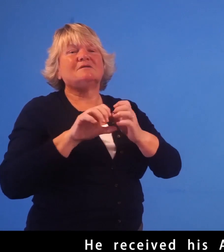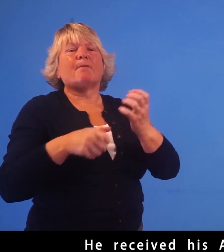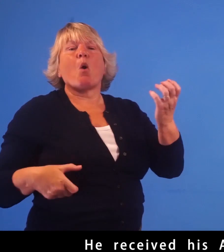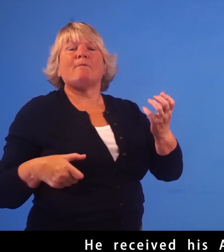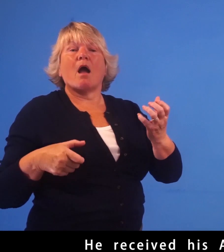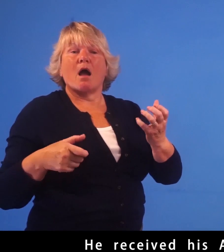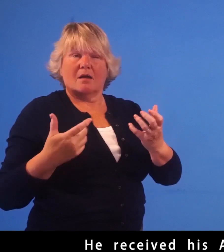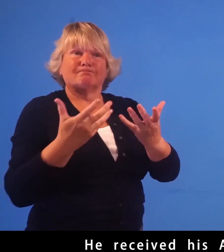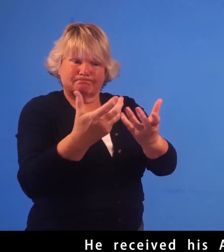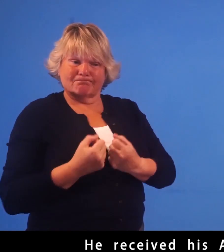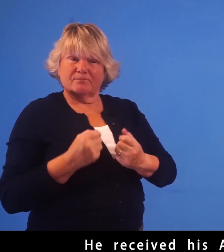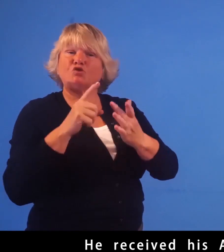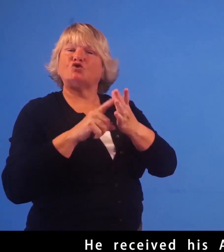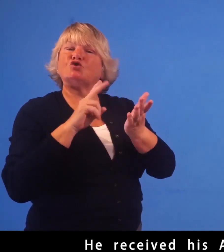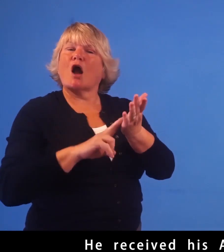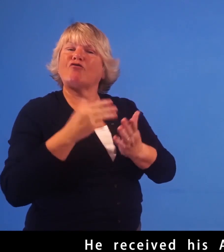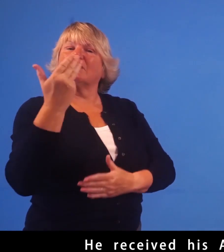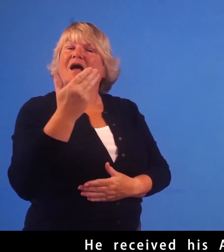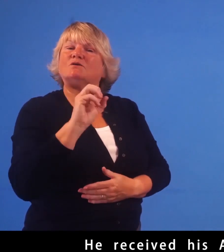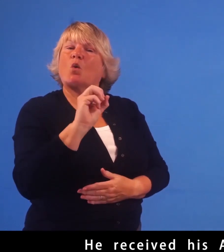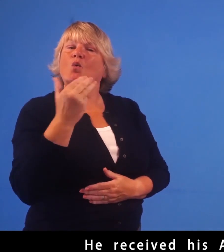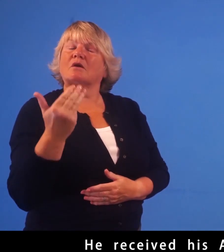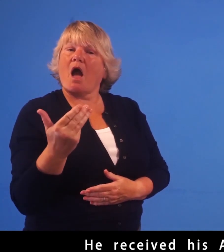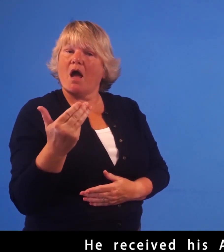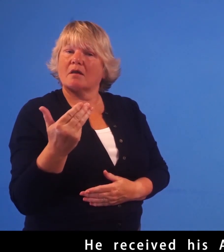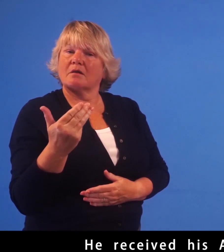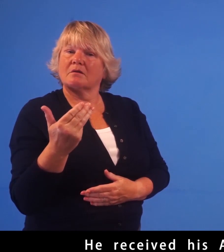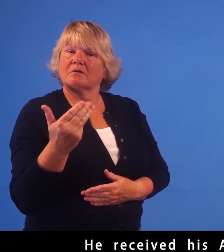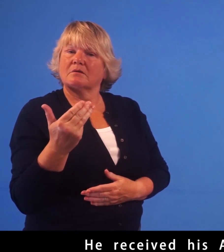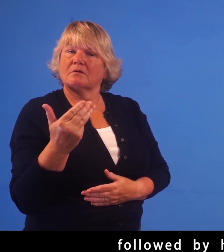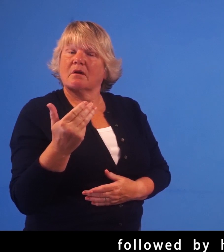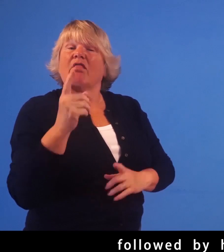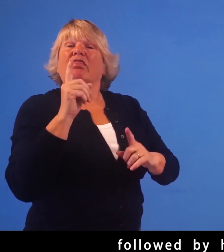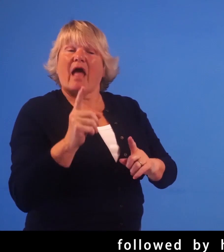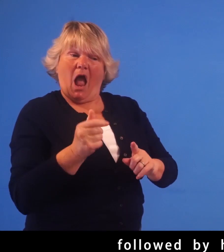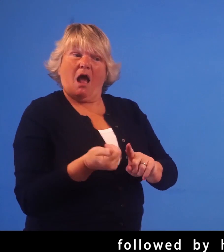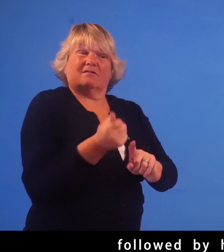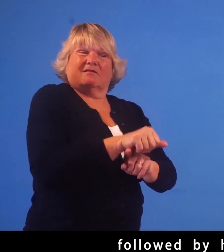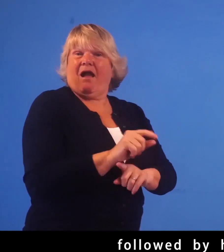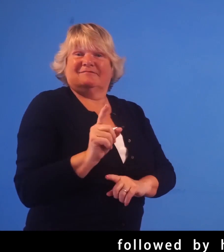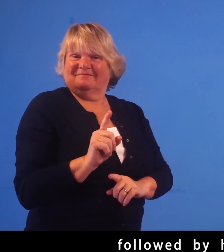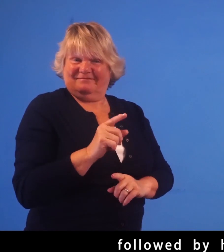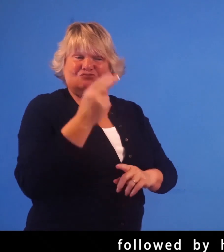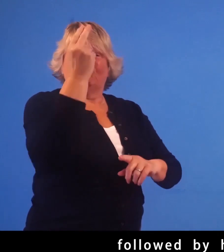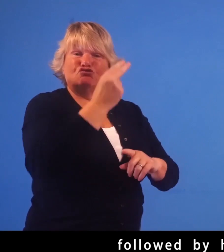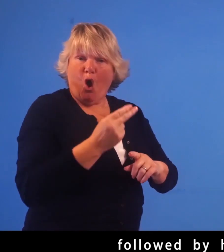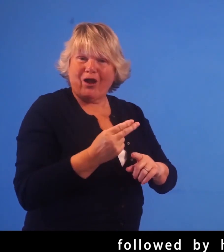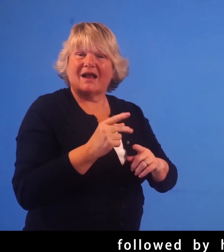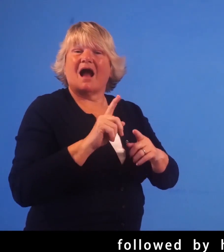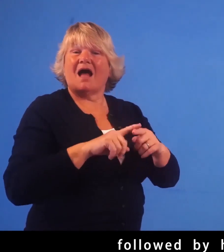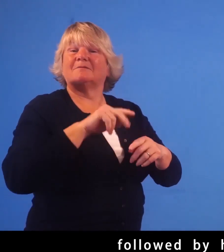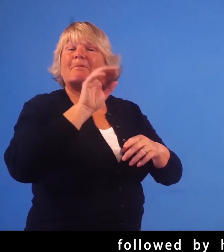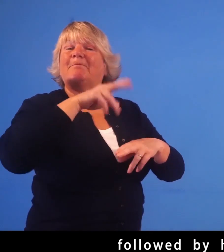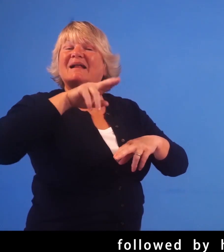He received his architecture diploma in January 1909, followed by his drawing and painting